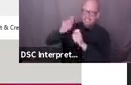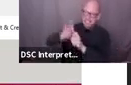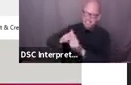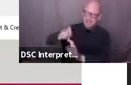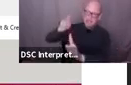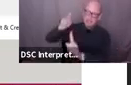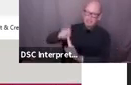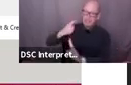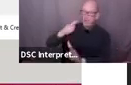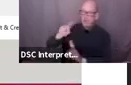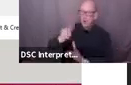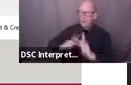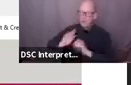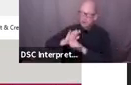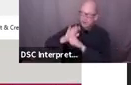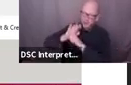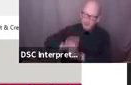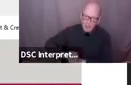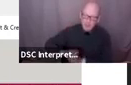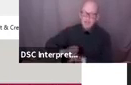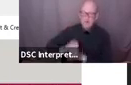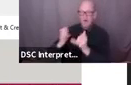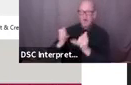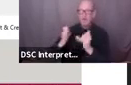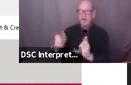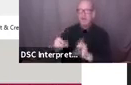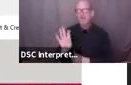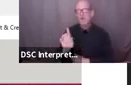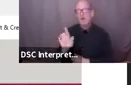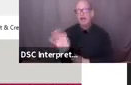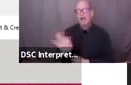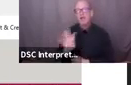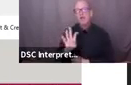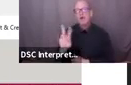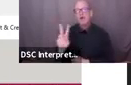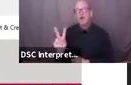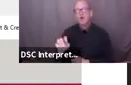for folks who are under stress right now, at